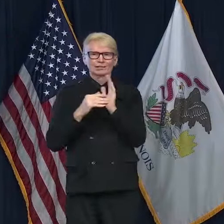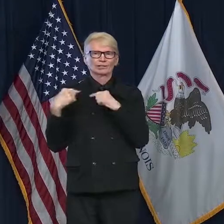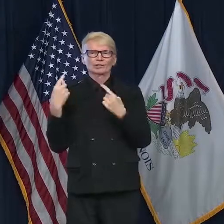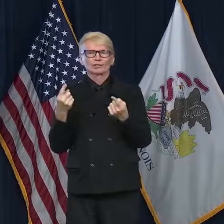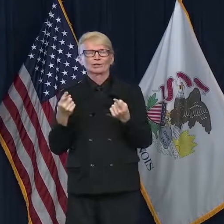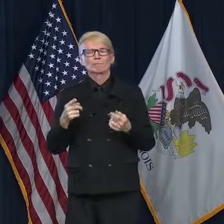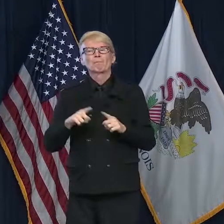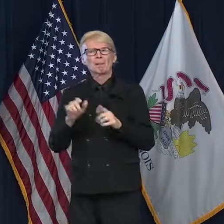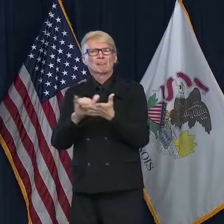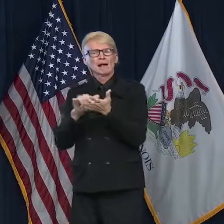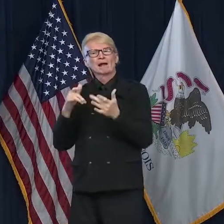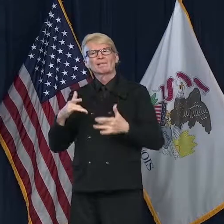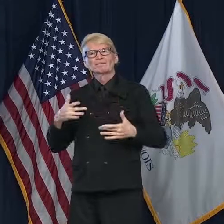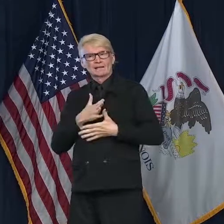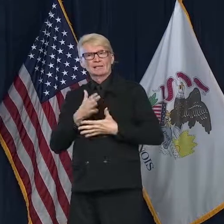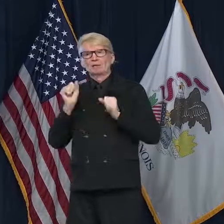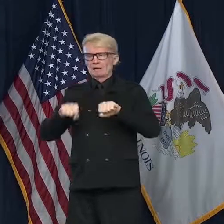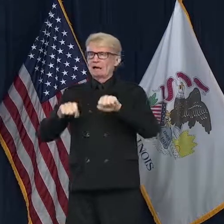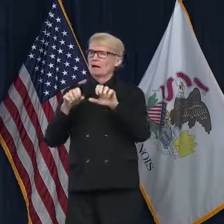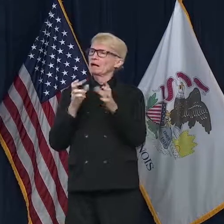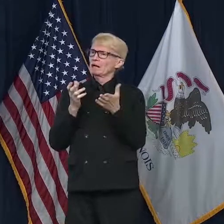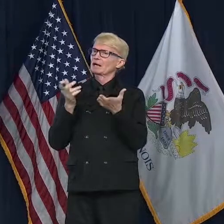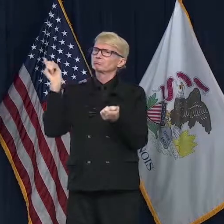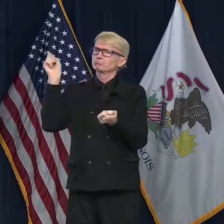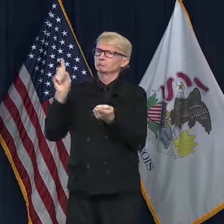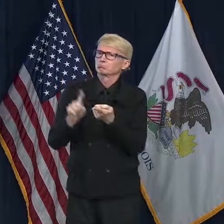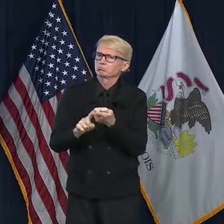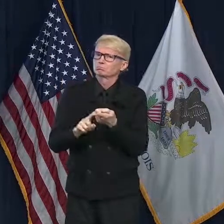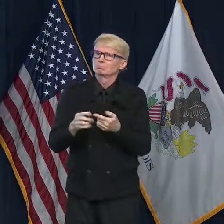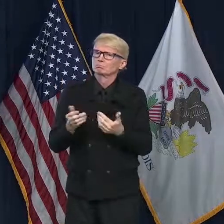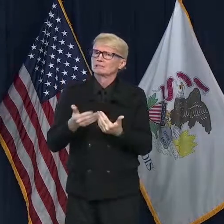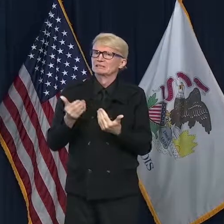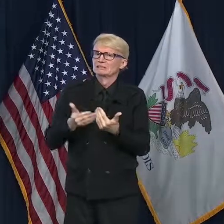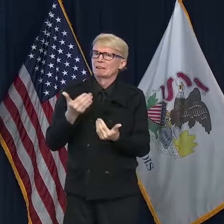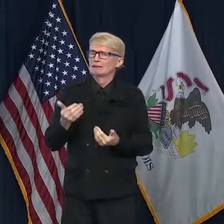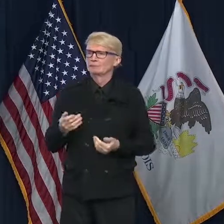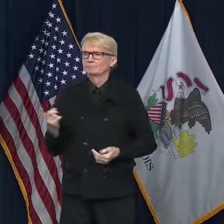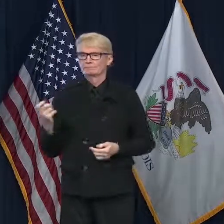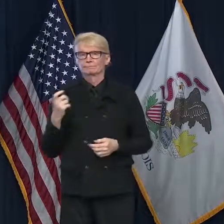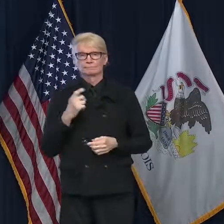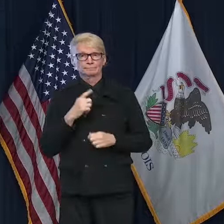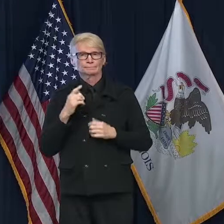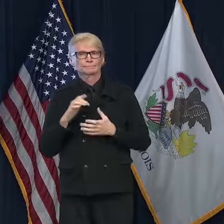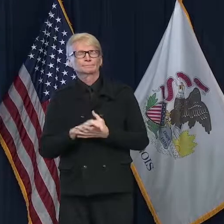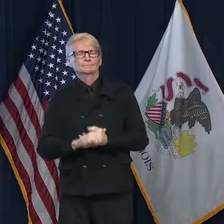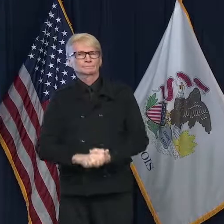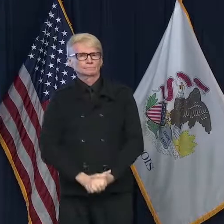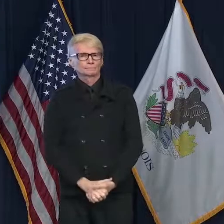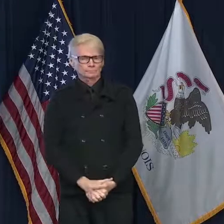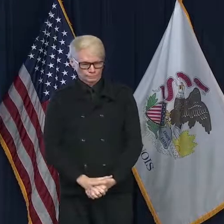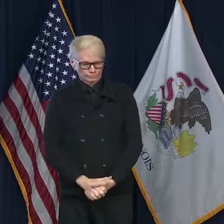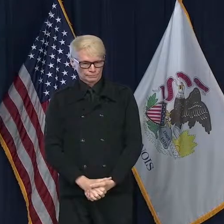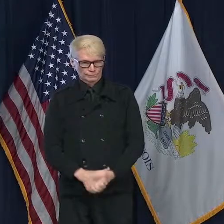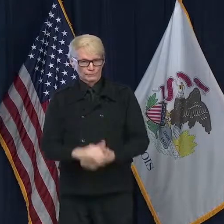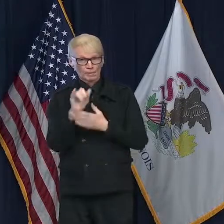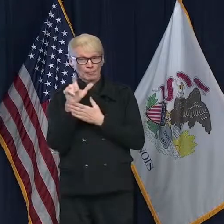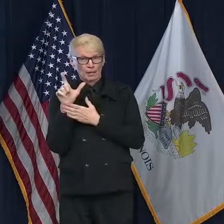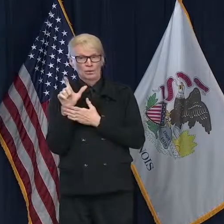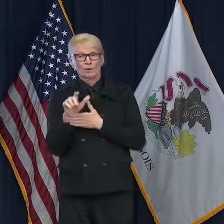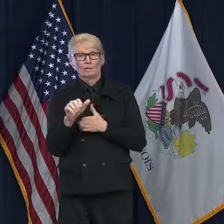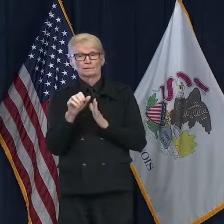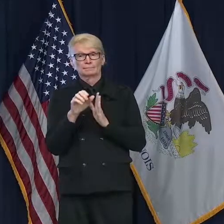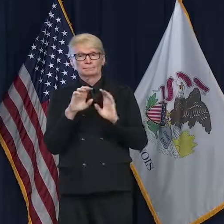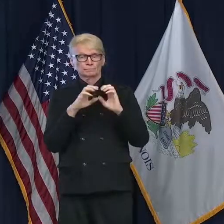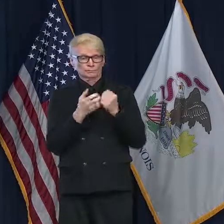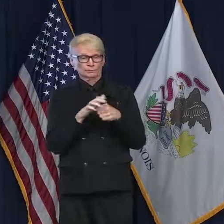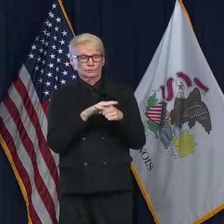overcome fairly easily. This is for Dr. Ezike from WAND News in Decatur. In central Illinois, regions 3 and 6, we've seen